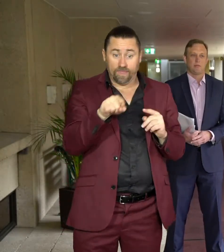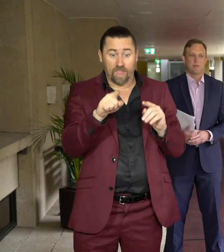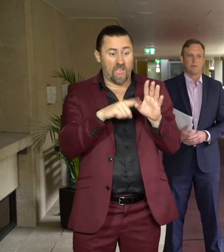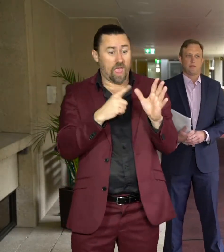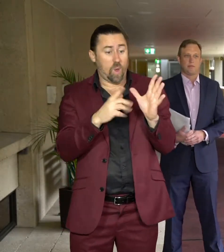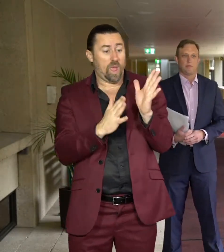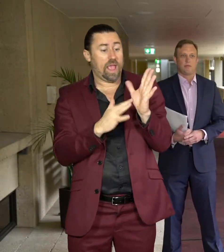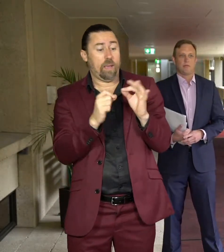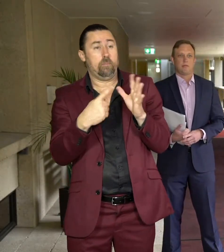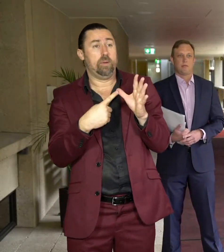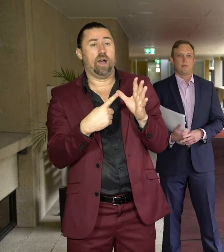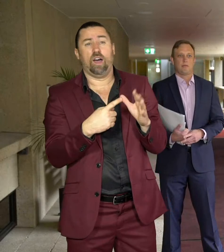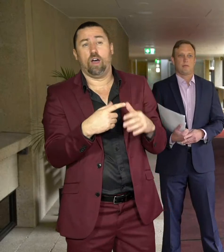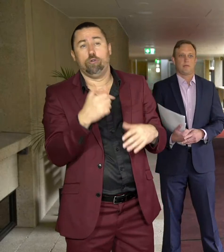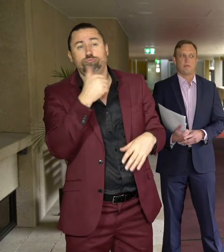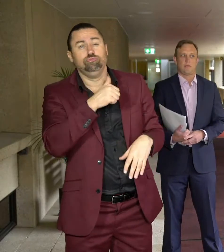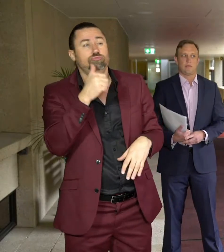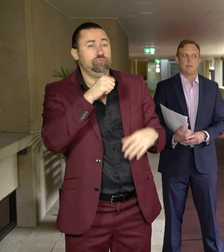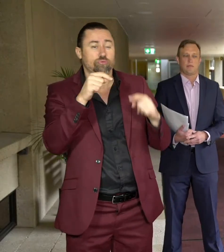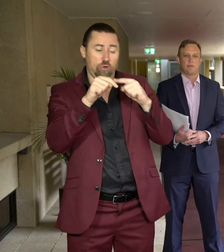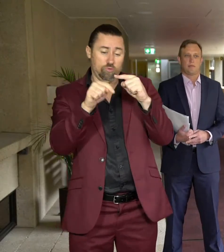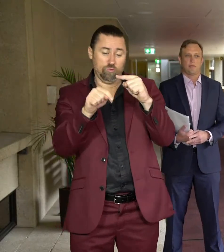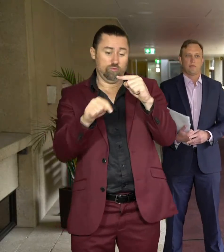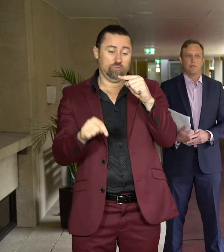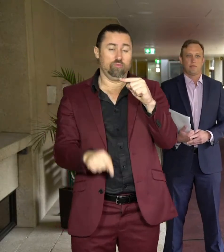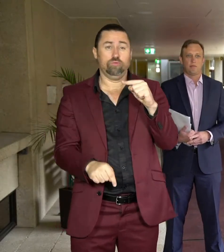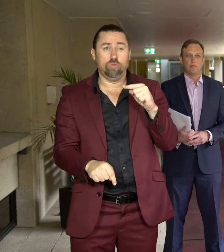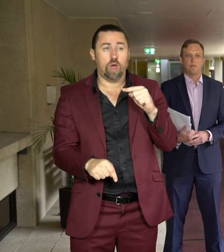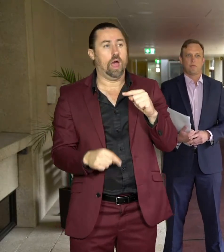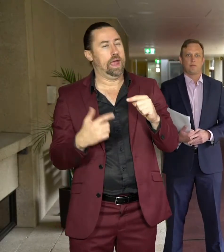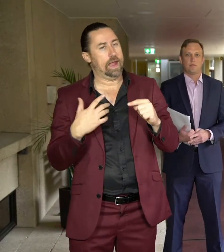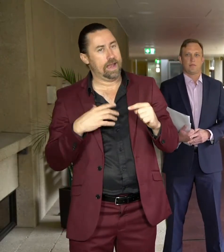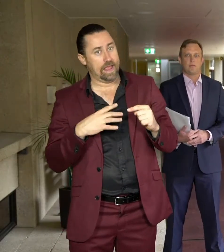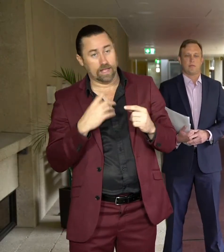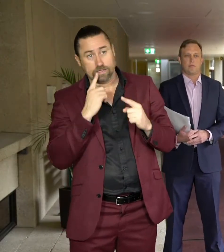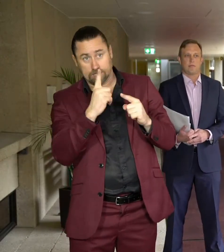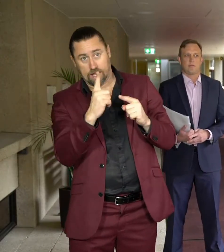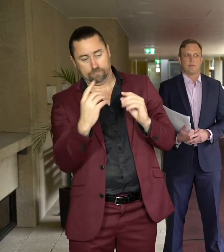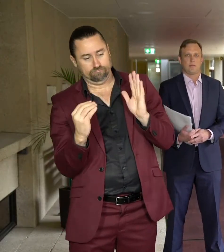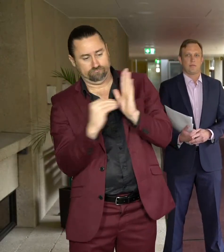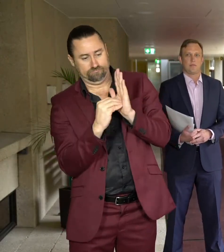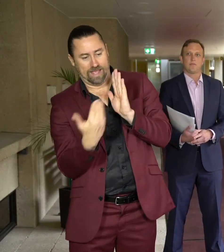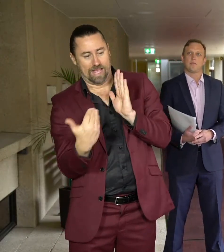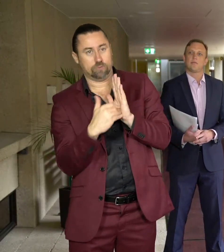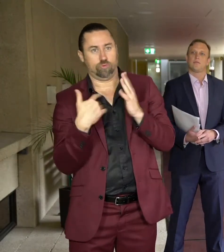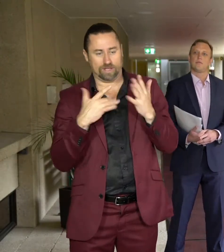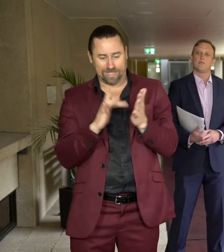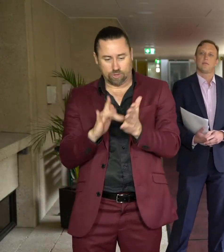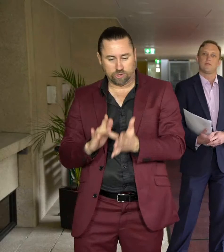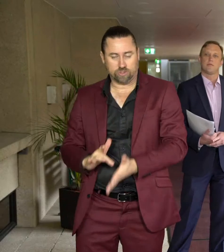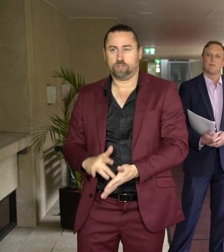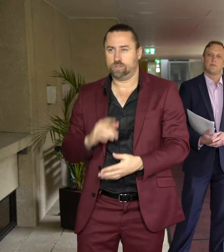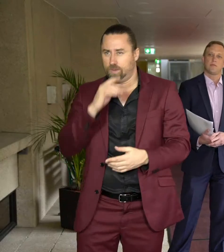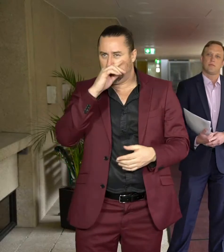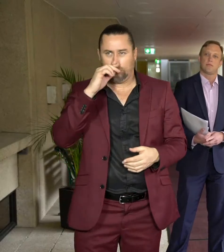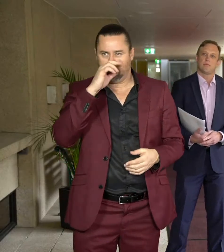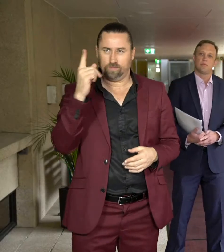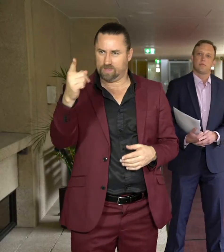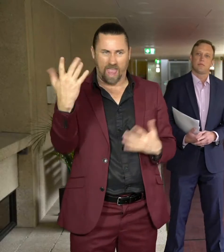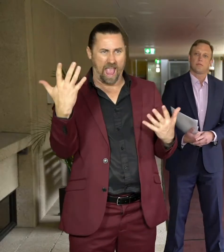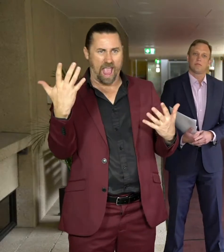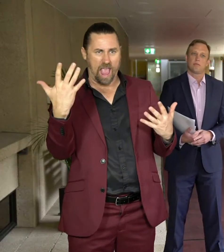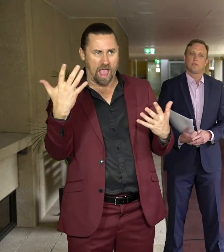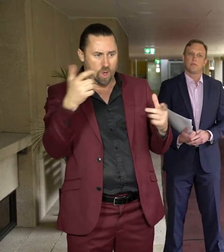from Yamba down further south, they would need to complete it again. So with all the people crossing the border, how are you